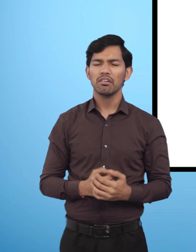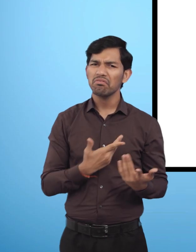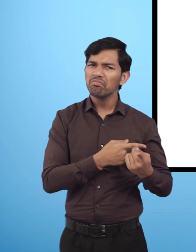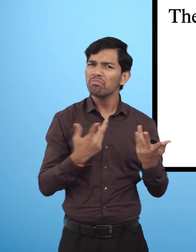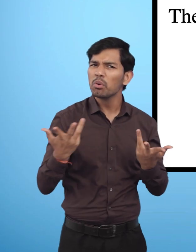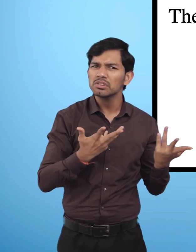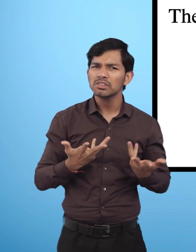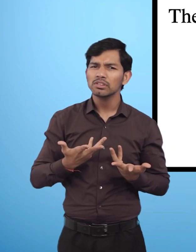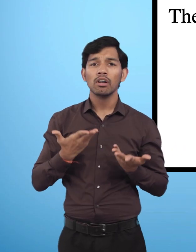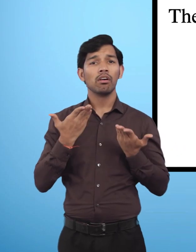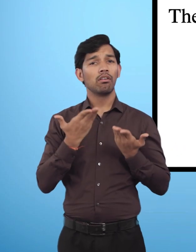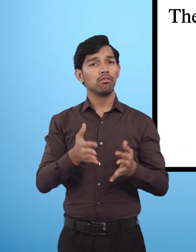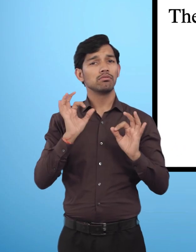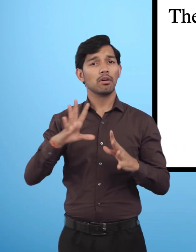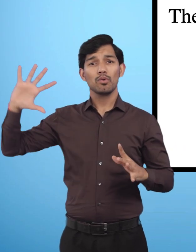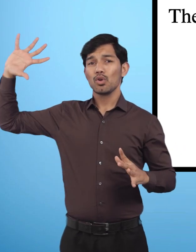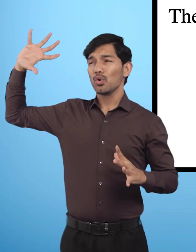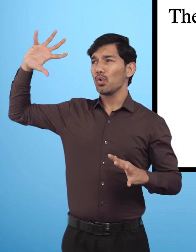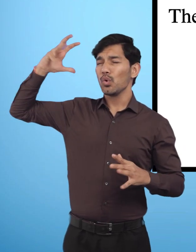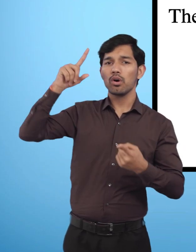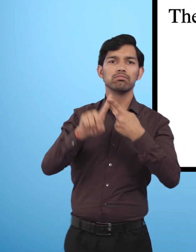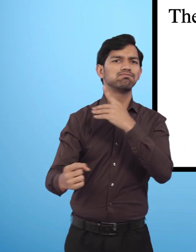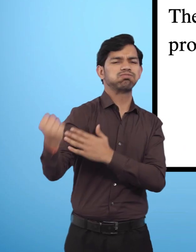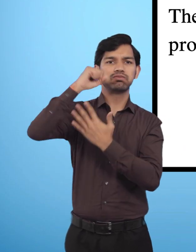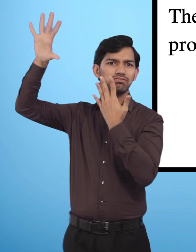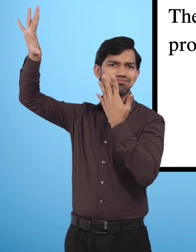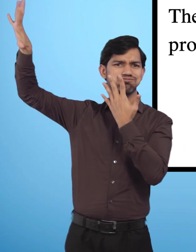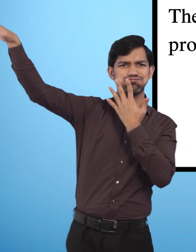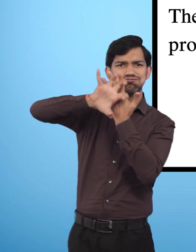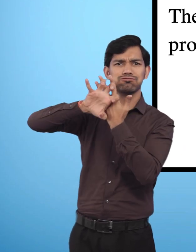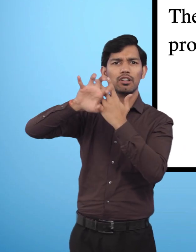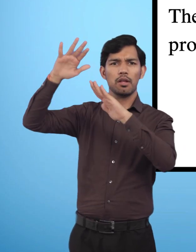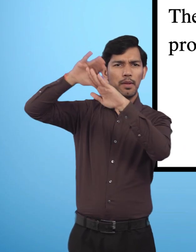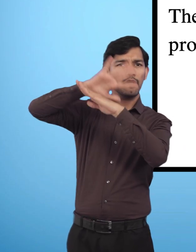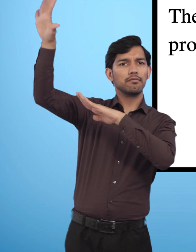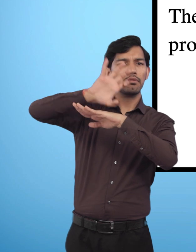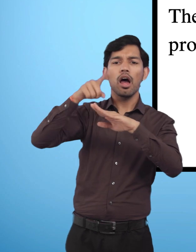The solar panels capture the sun's energy and produce electricity.